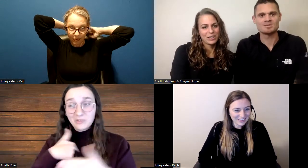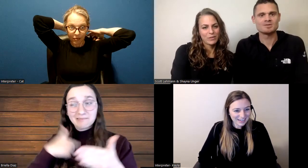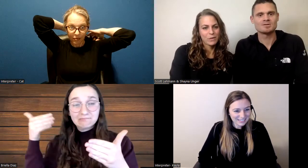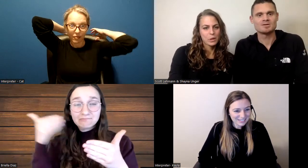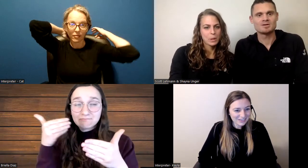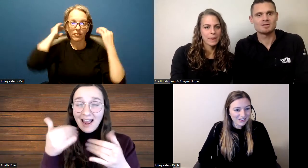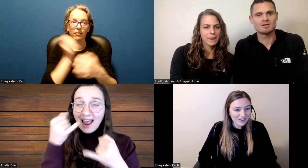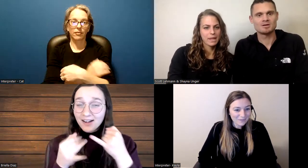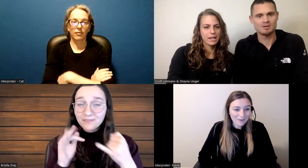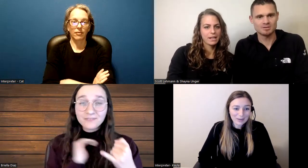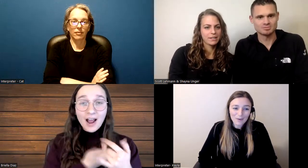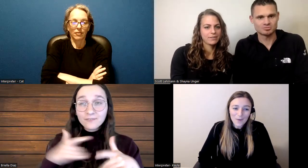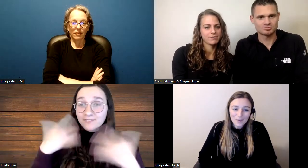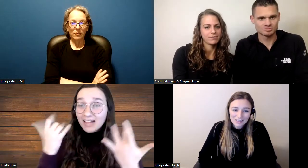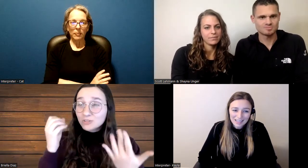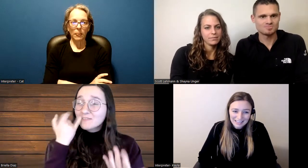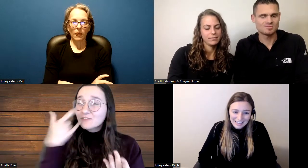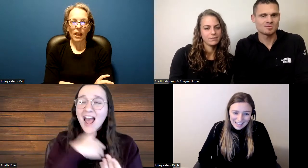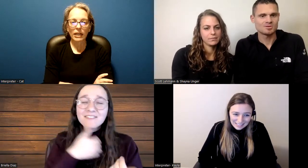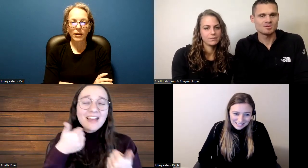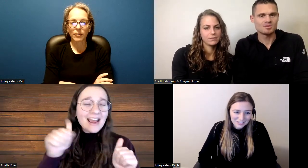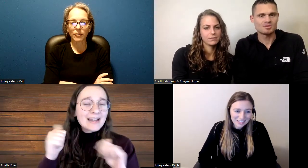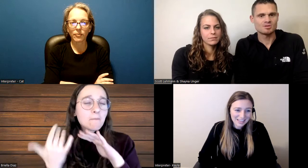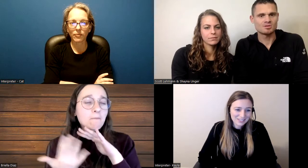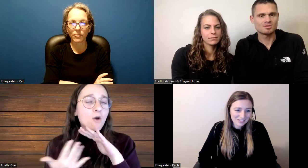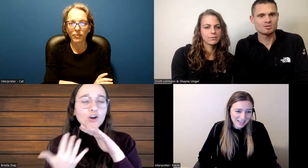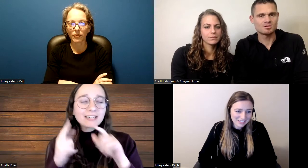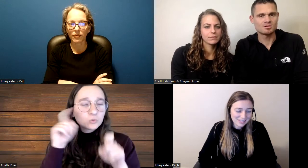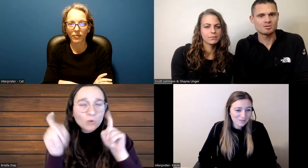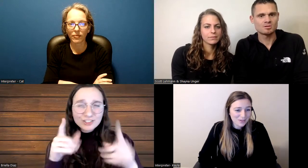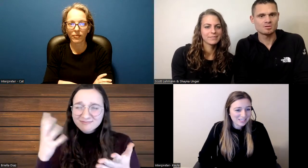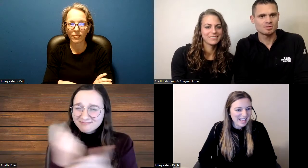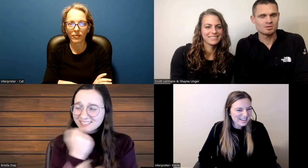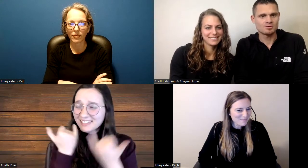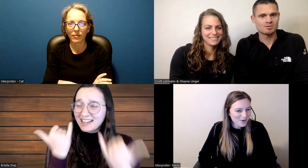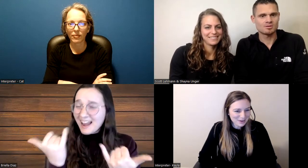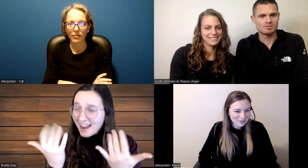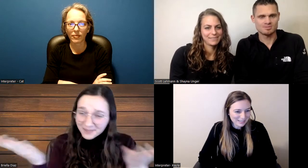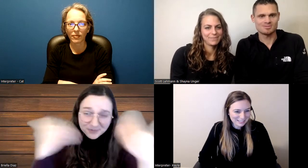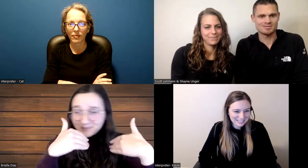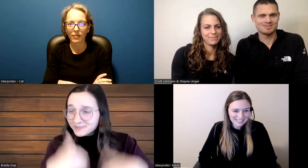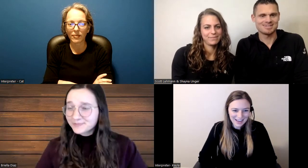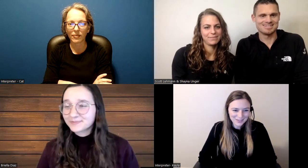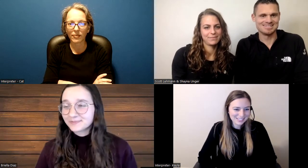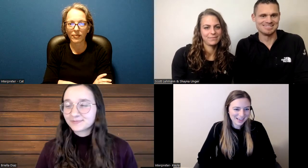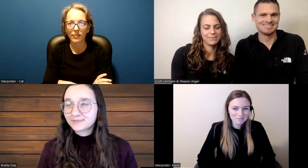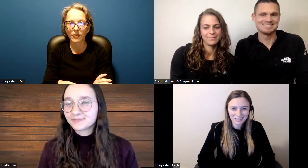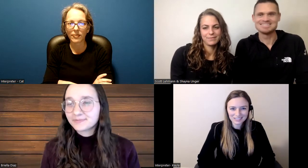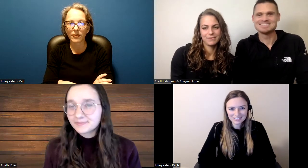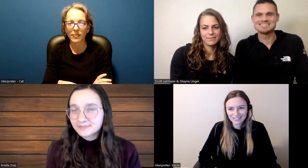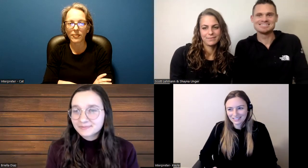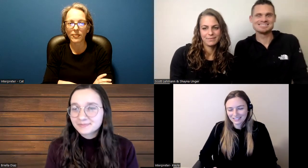All right. Well, we are almost at the end of tonight's event. So if there's any burning questions, now's the